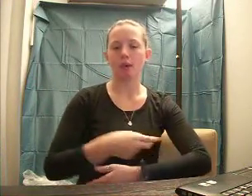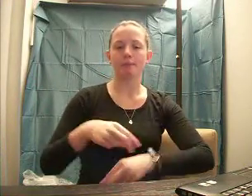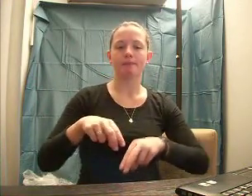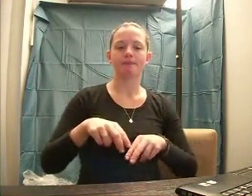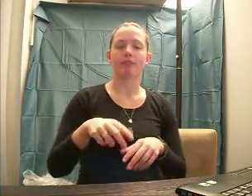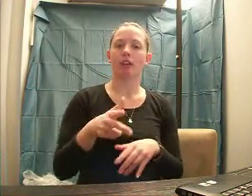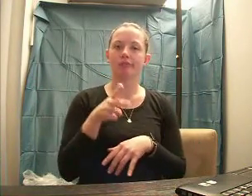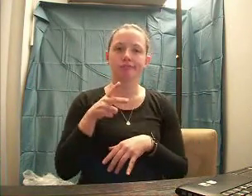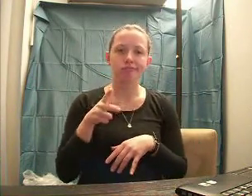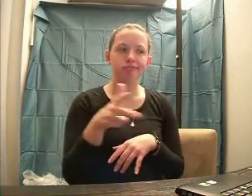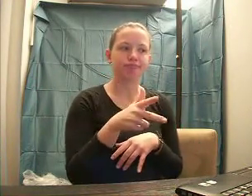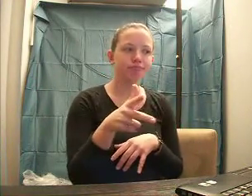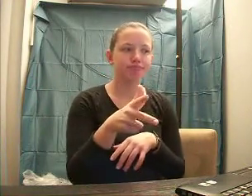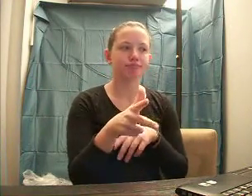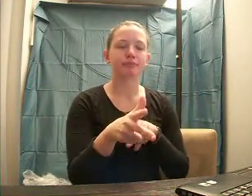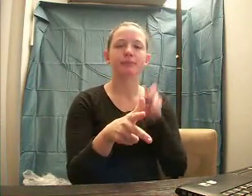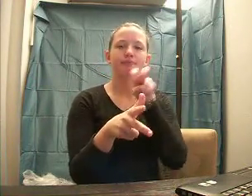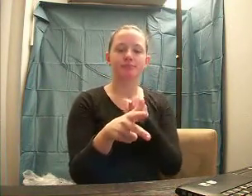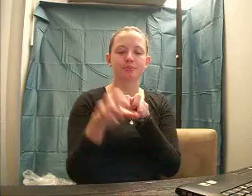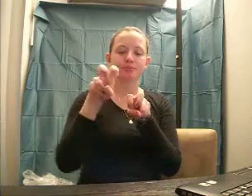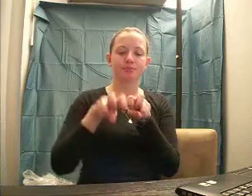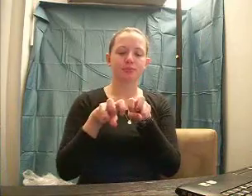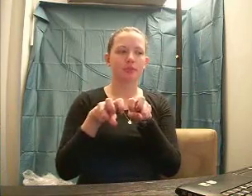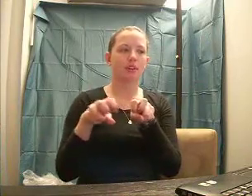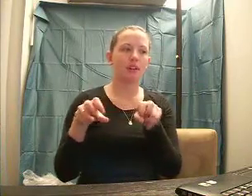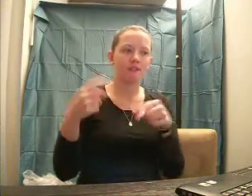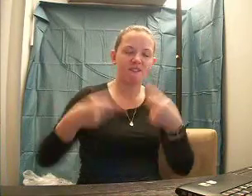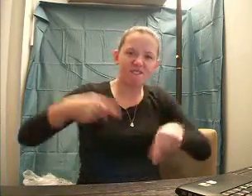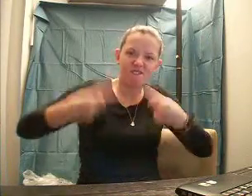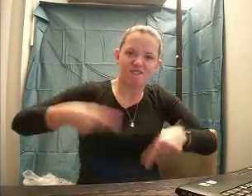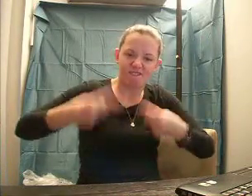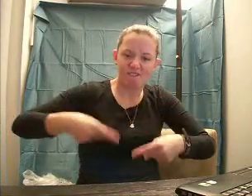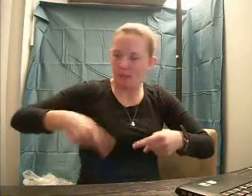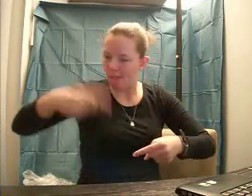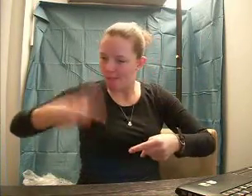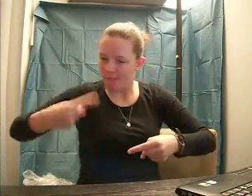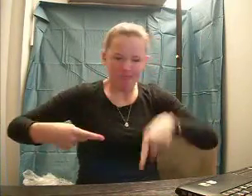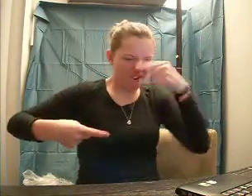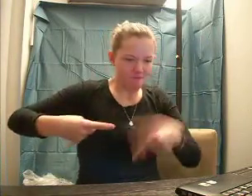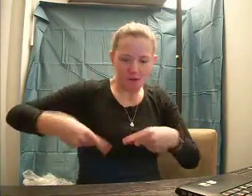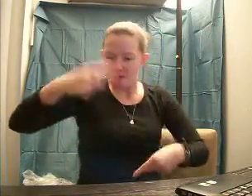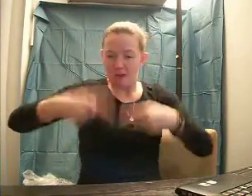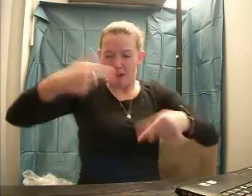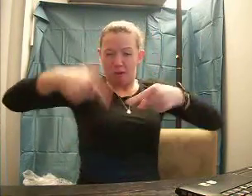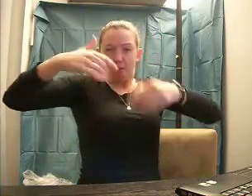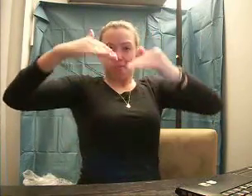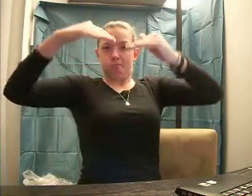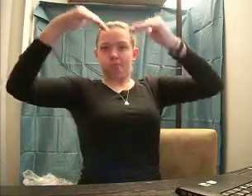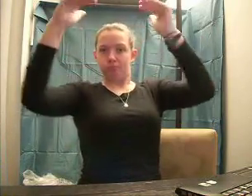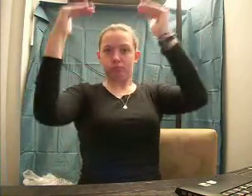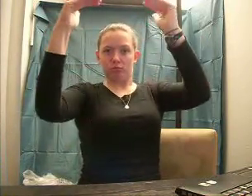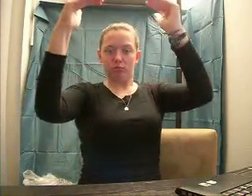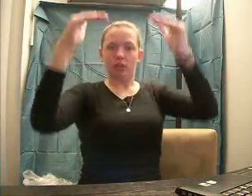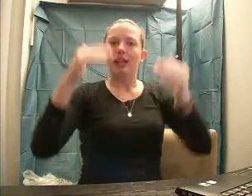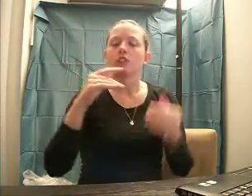fights, which starts with one doing something to the other one retaliating, and then quickly escalates. Children tend to get into fights which escalate in terms of